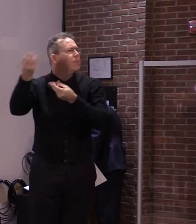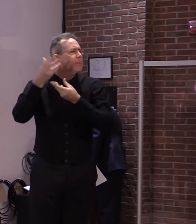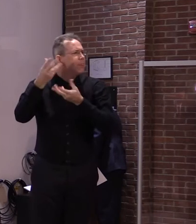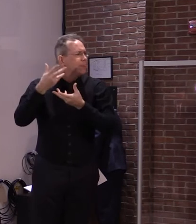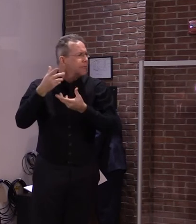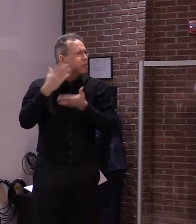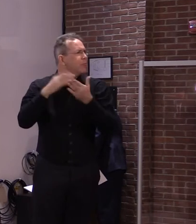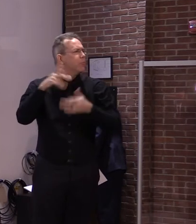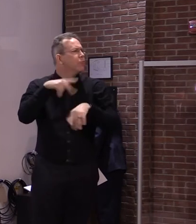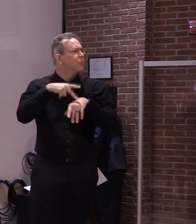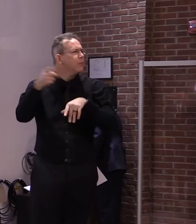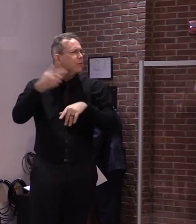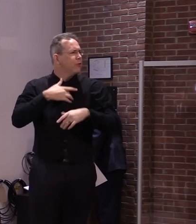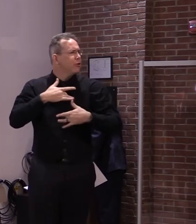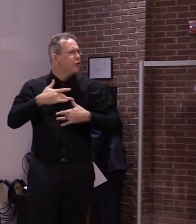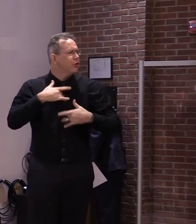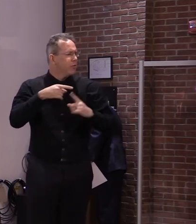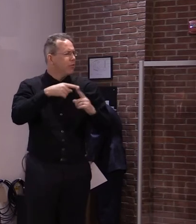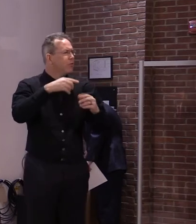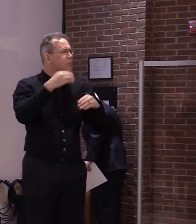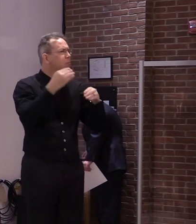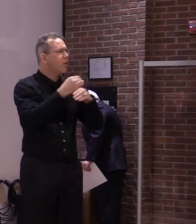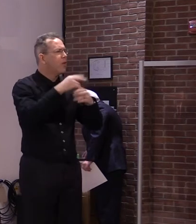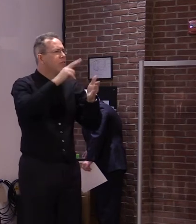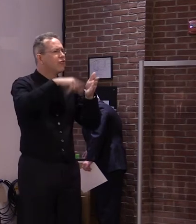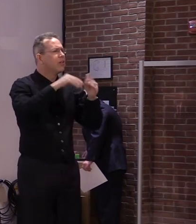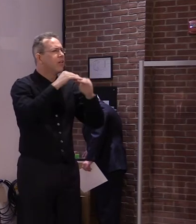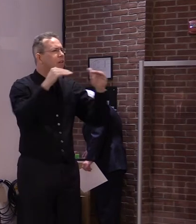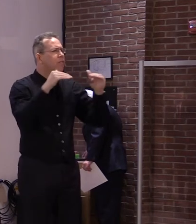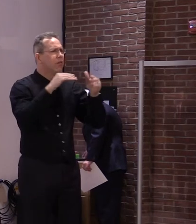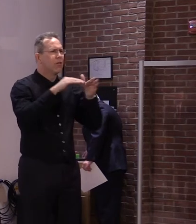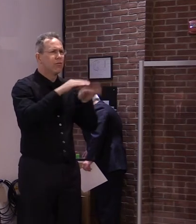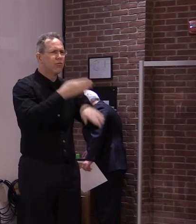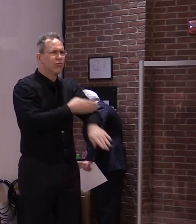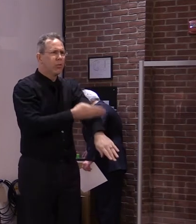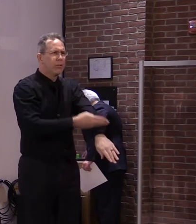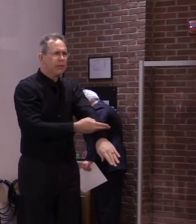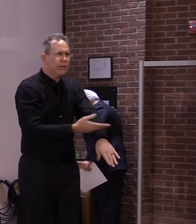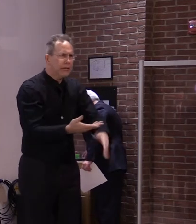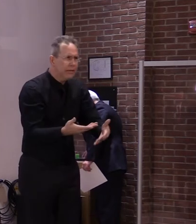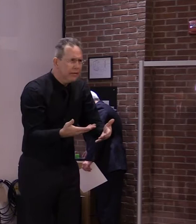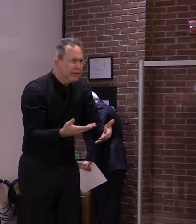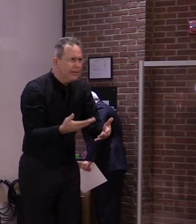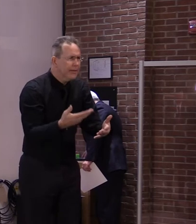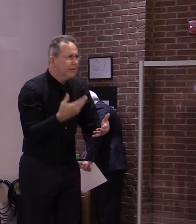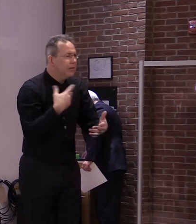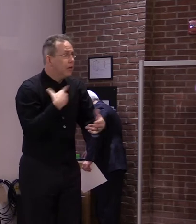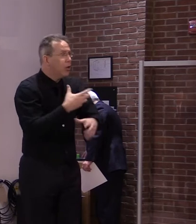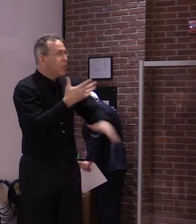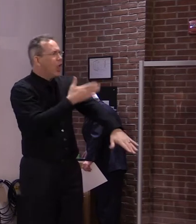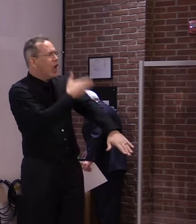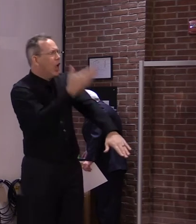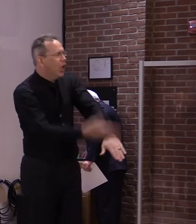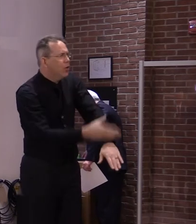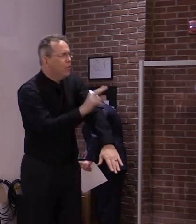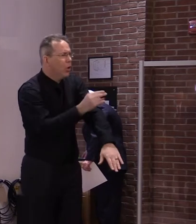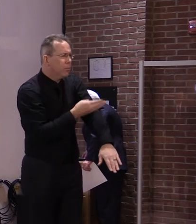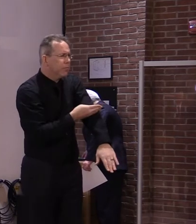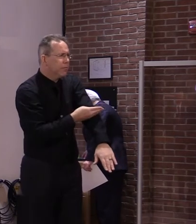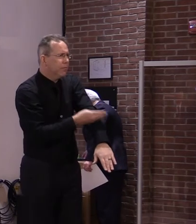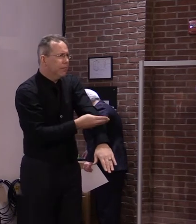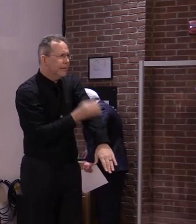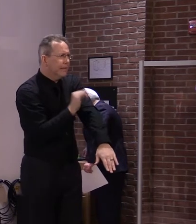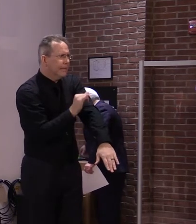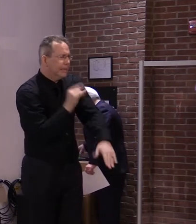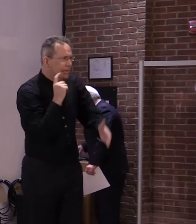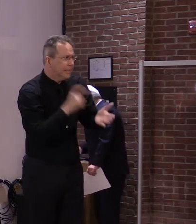data what we found was that although there was a decrease it was only by a few percentage points several grades actually maintain where they were from